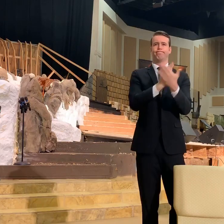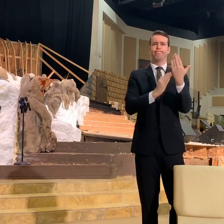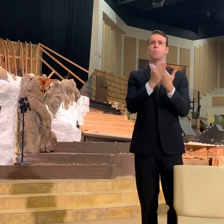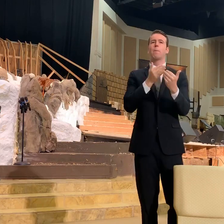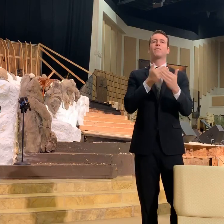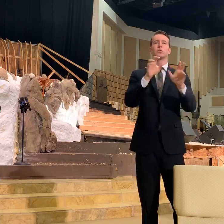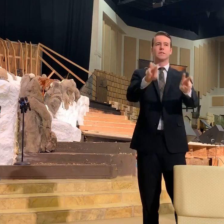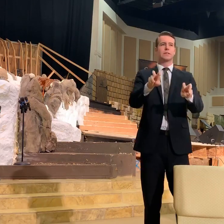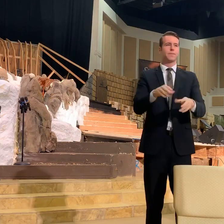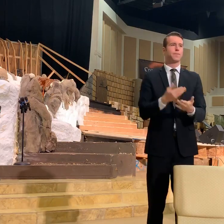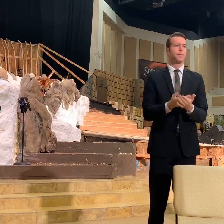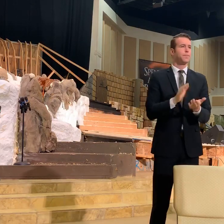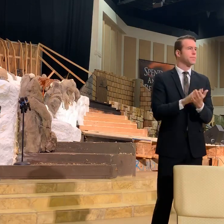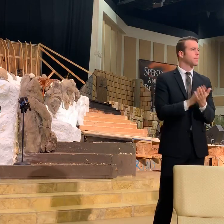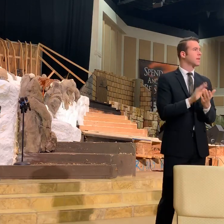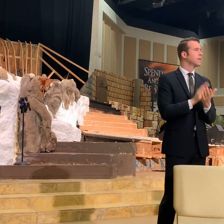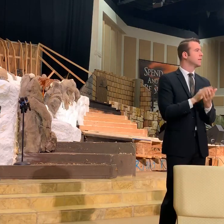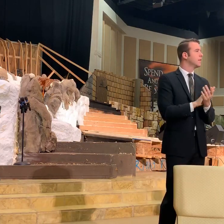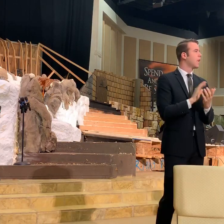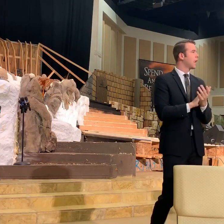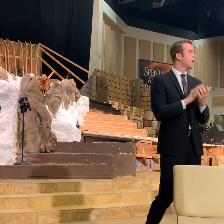You're seated. Amen.